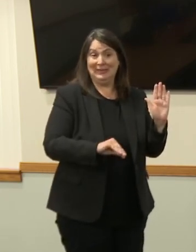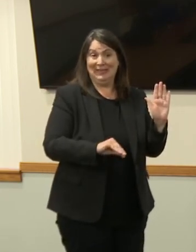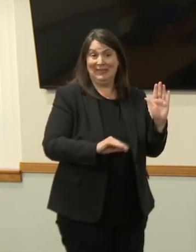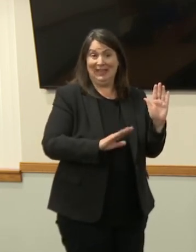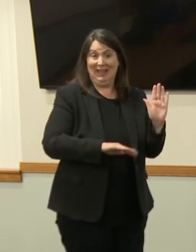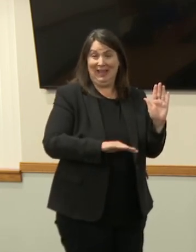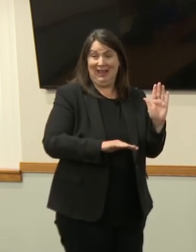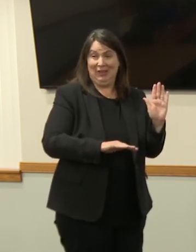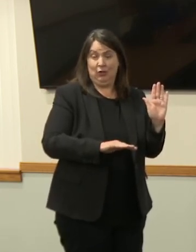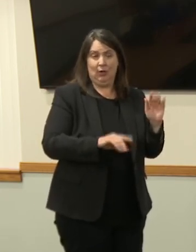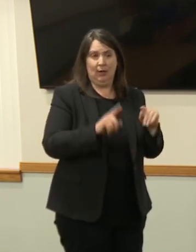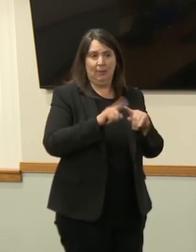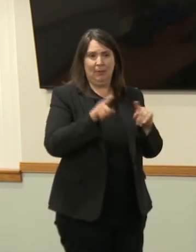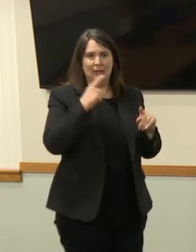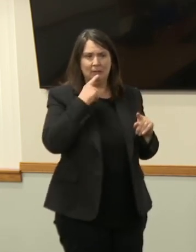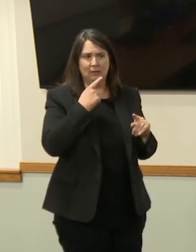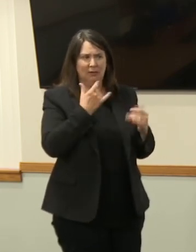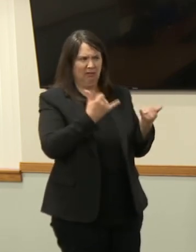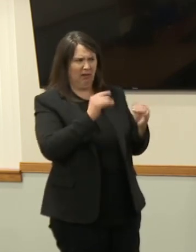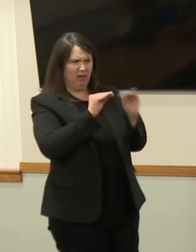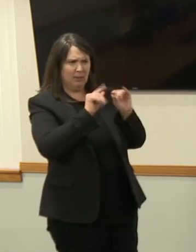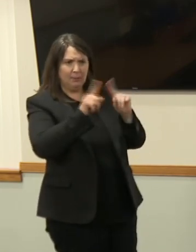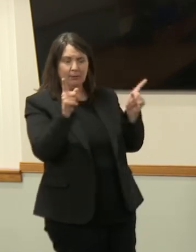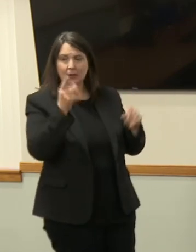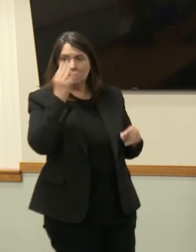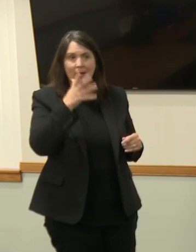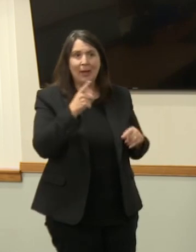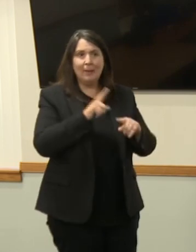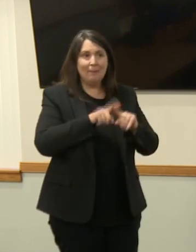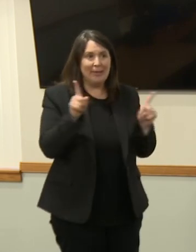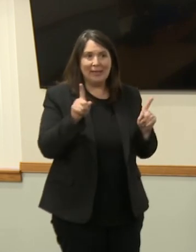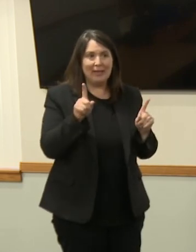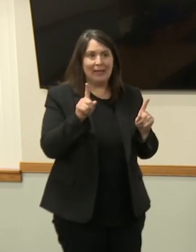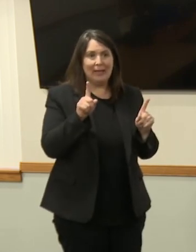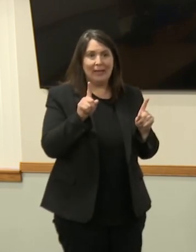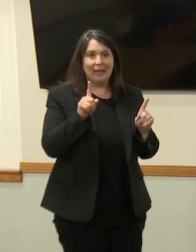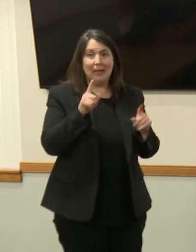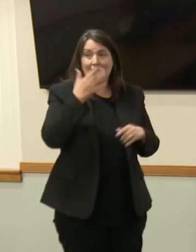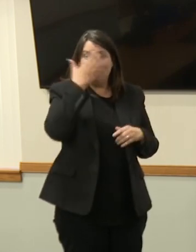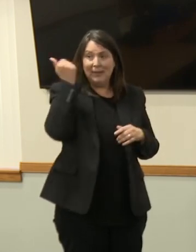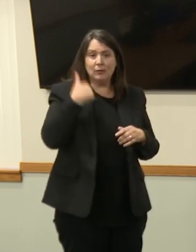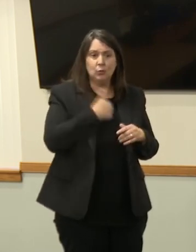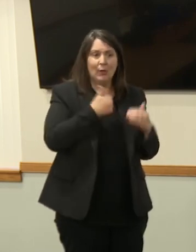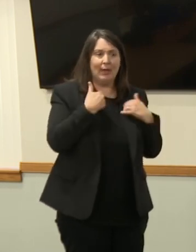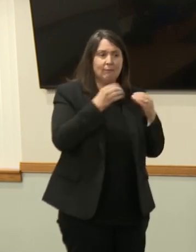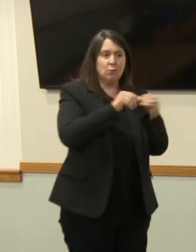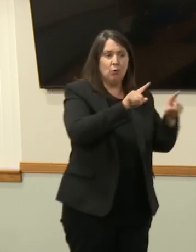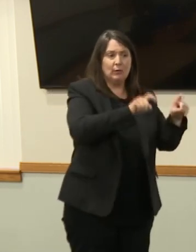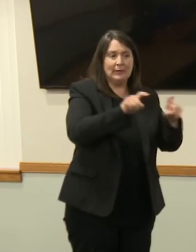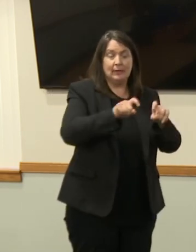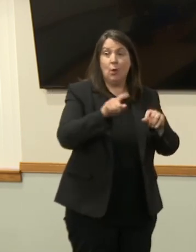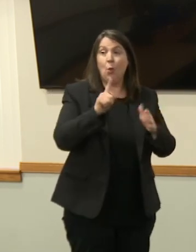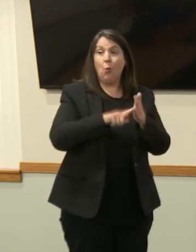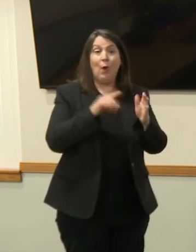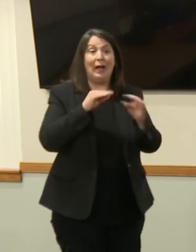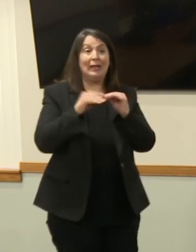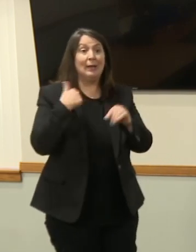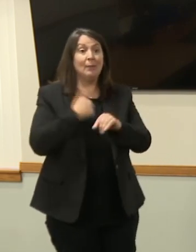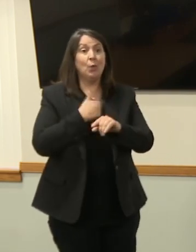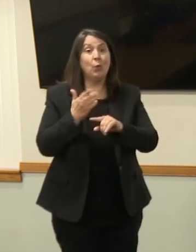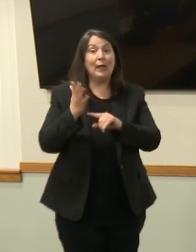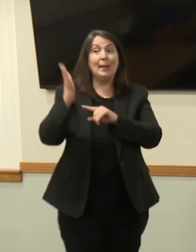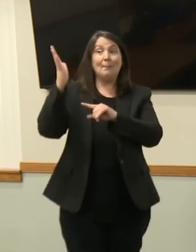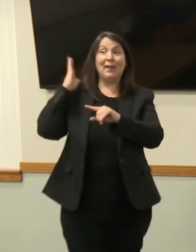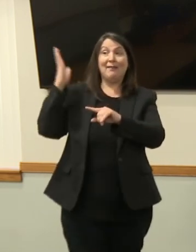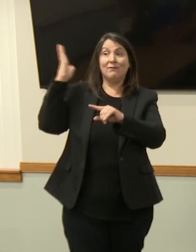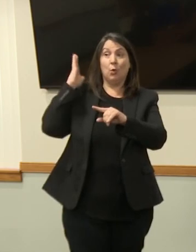Why is it not the same? And that's because we now have much more testing available here. So the metrics from prior don't necessarily mean